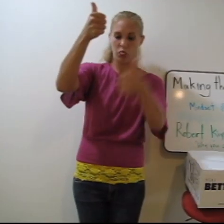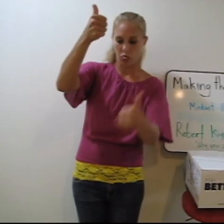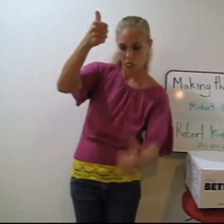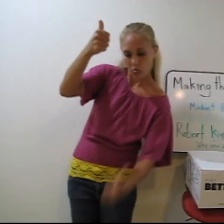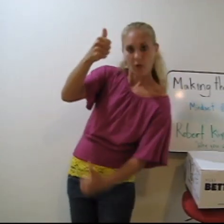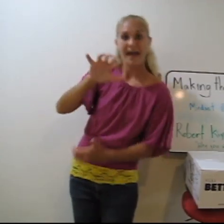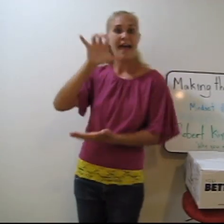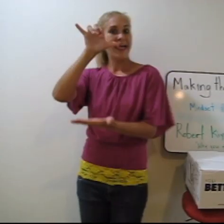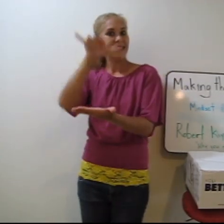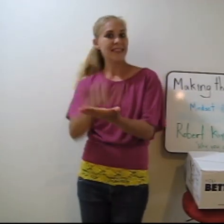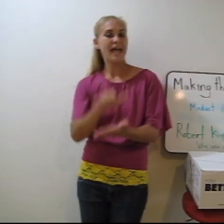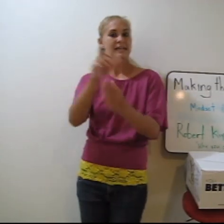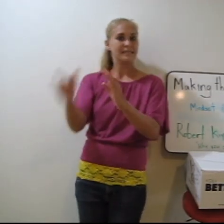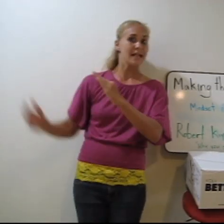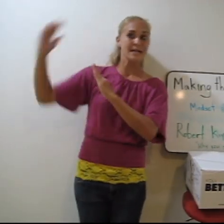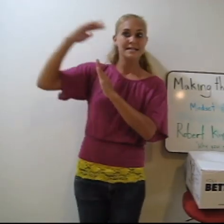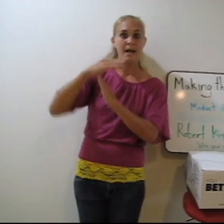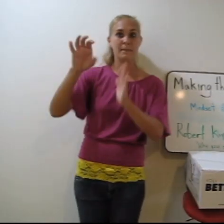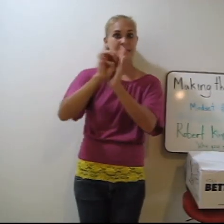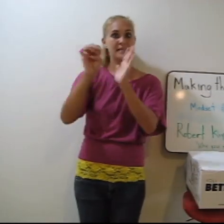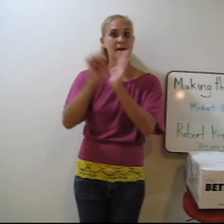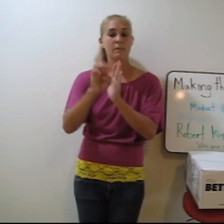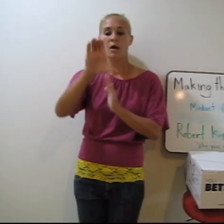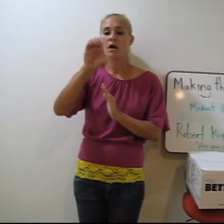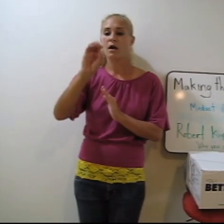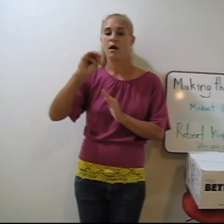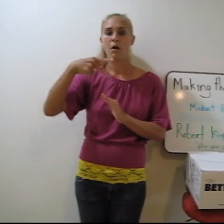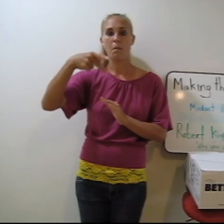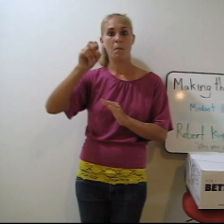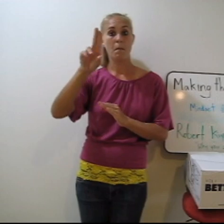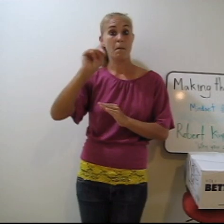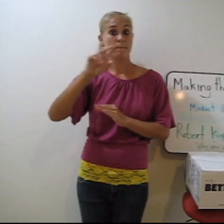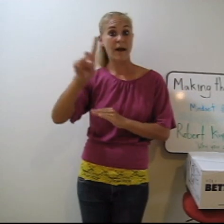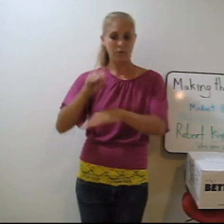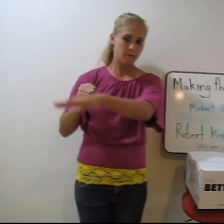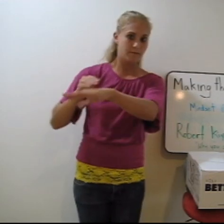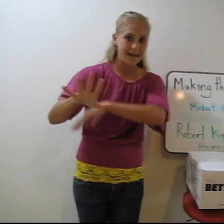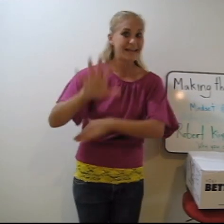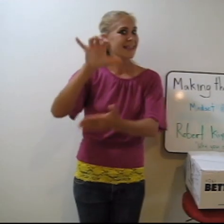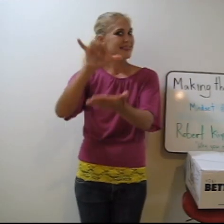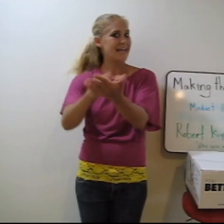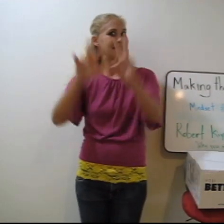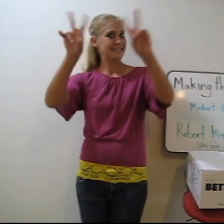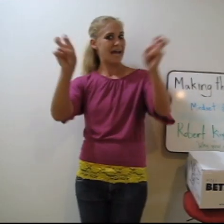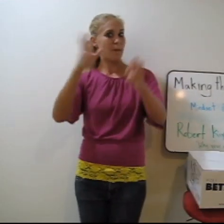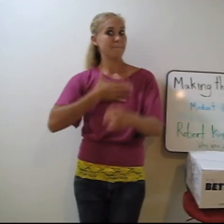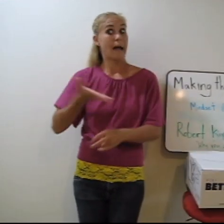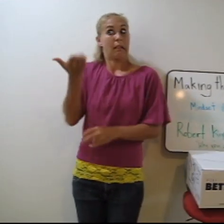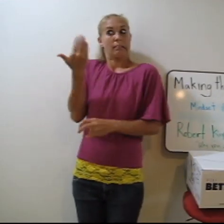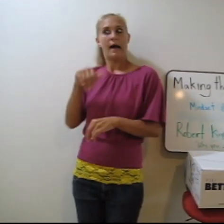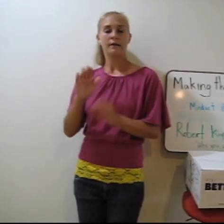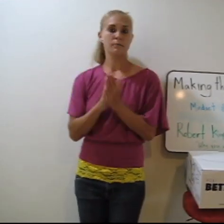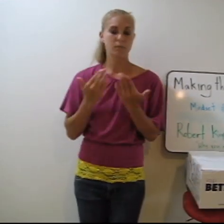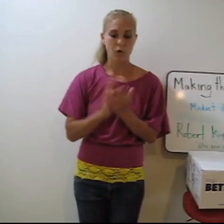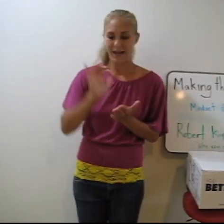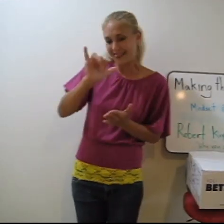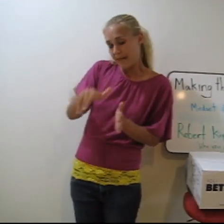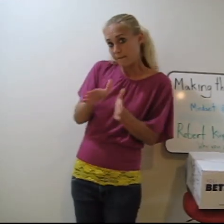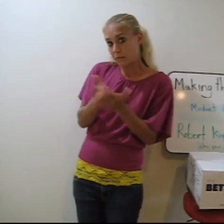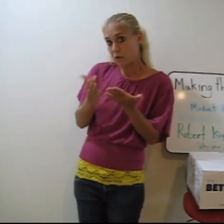ultimate example of the compound effect, which by now you have figured out was the title of my last book. In the book, I model the compounding